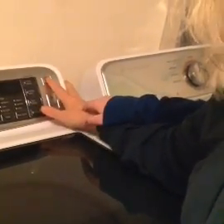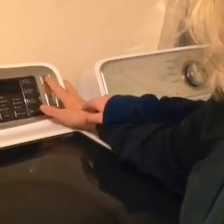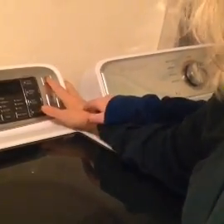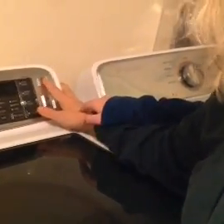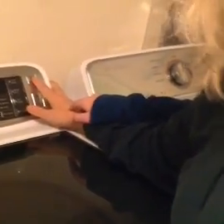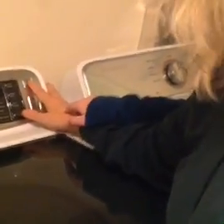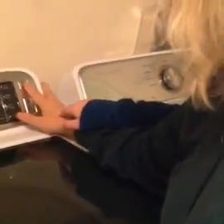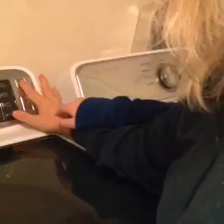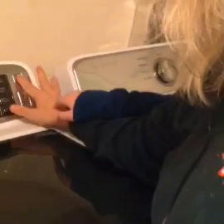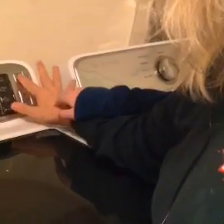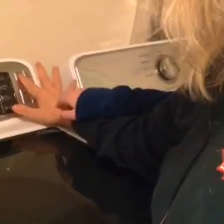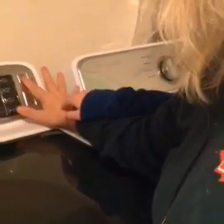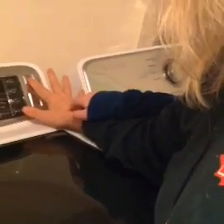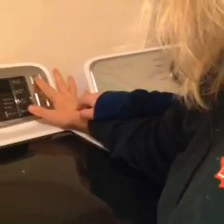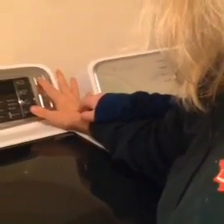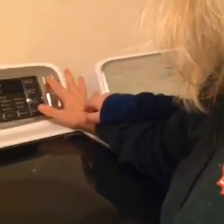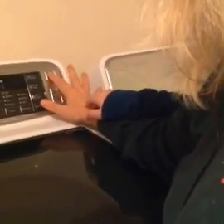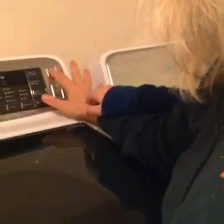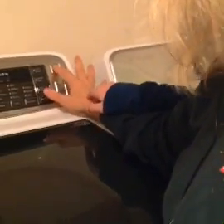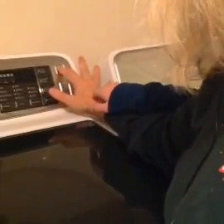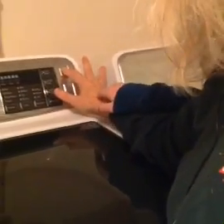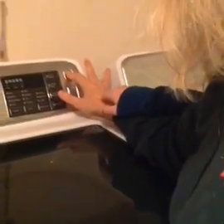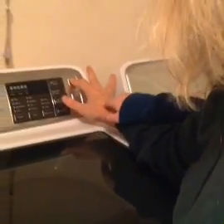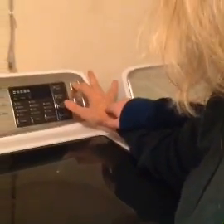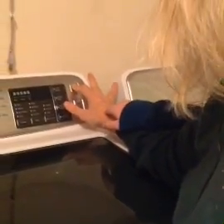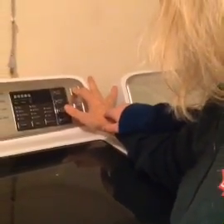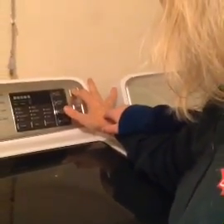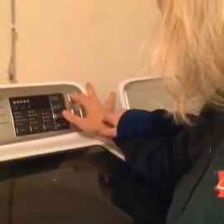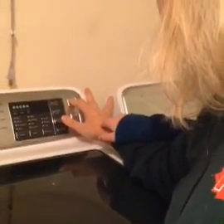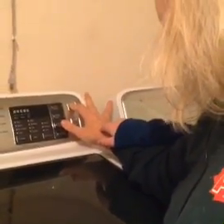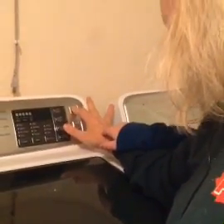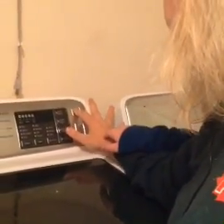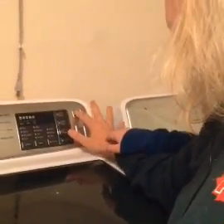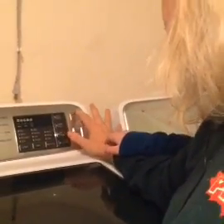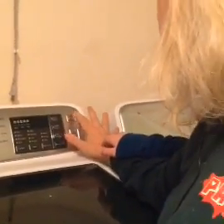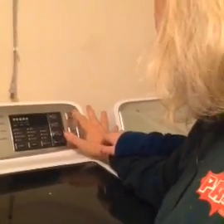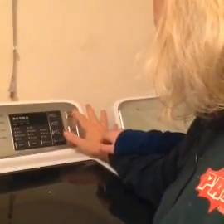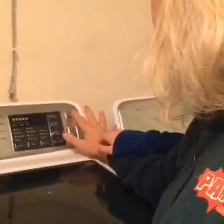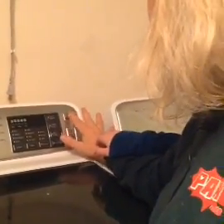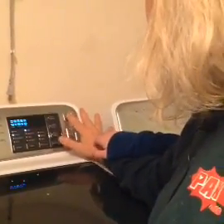intrude too much. But he can feel the basic movements. So I push the power button on.